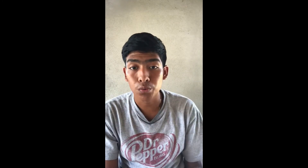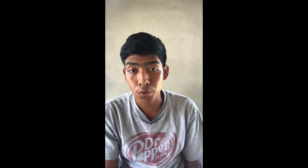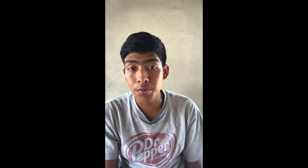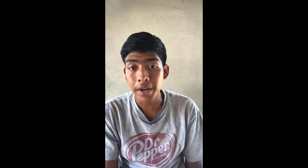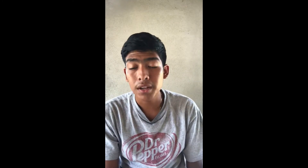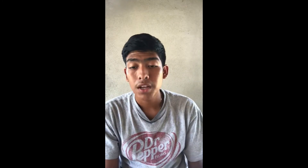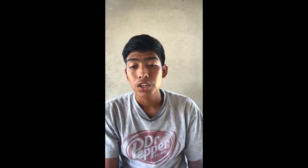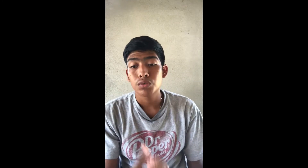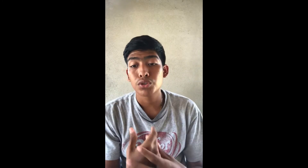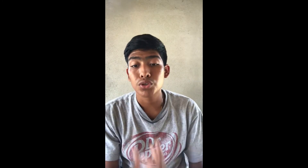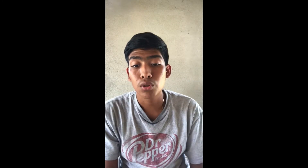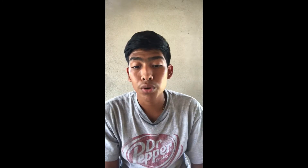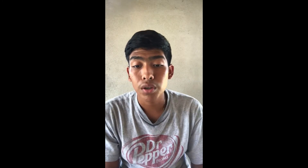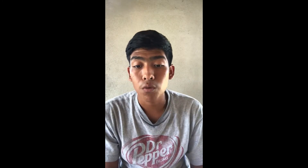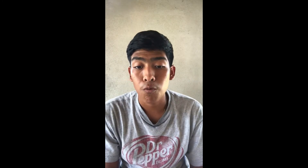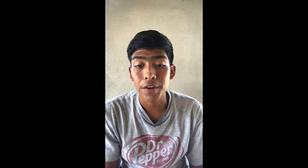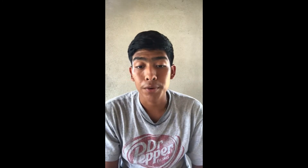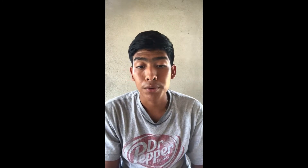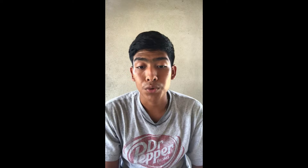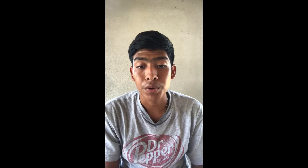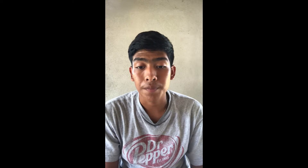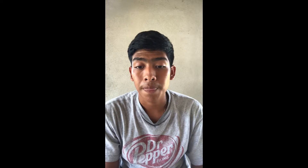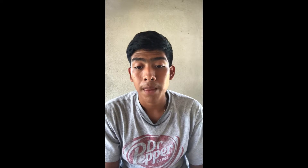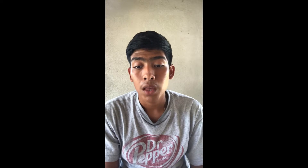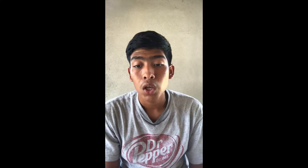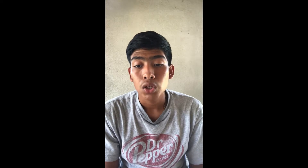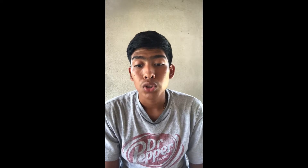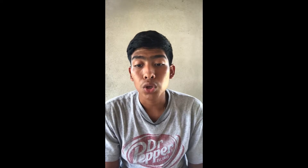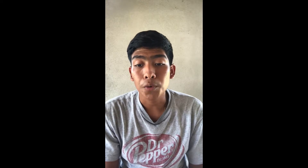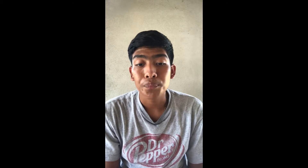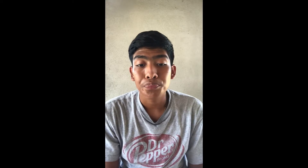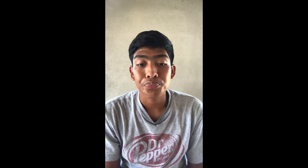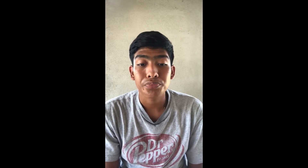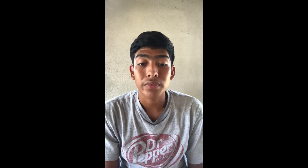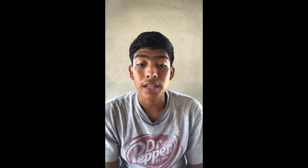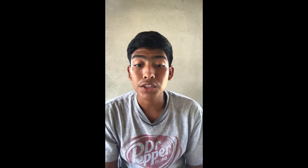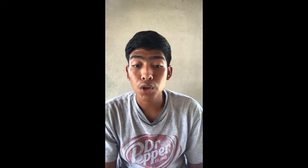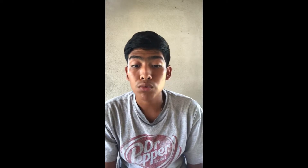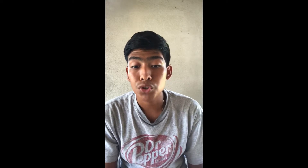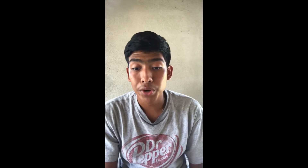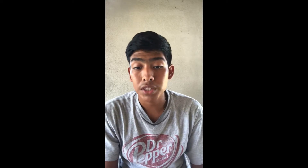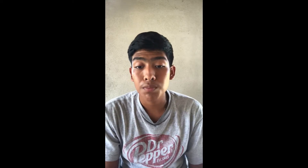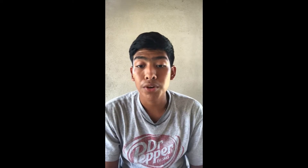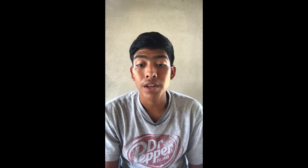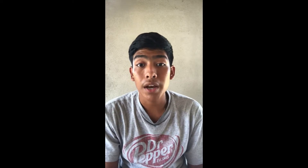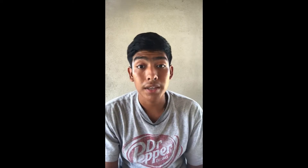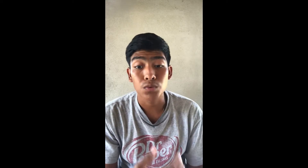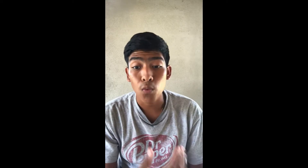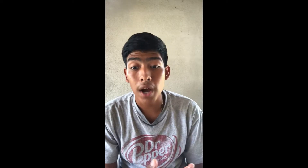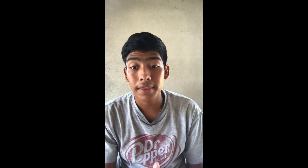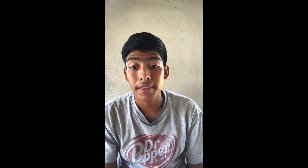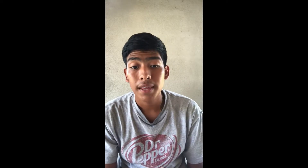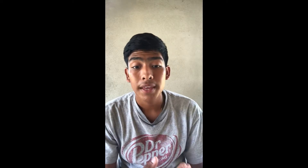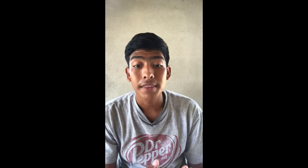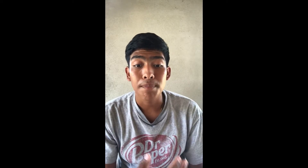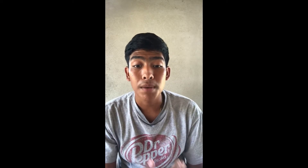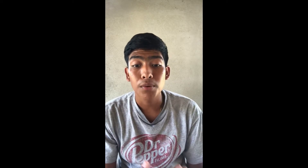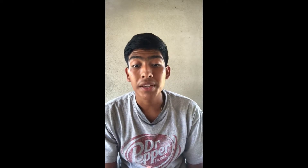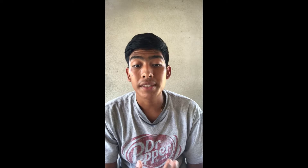room, right? She was just looking what they were doing. So that sounds strange, but that is what the people in